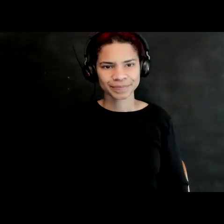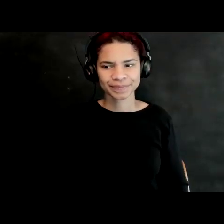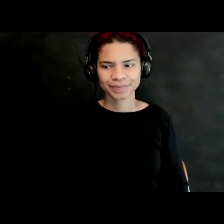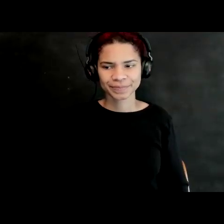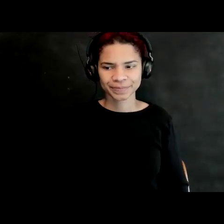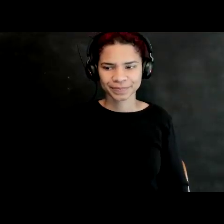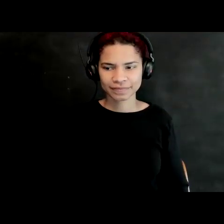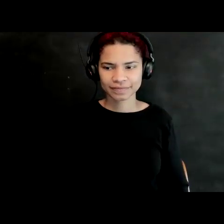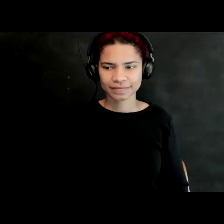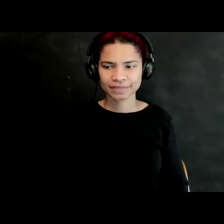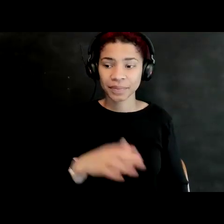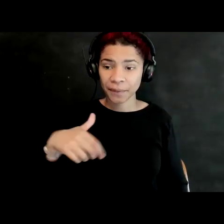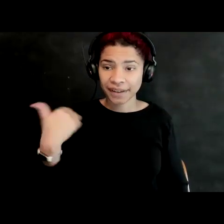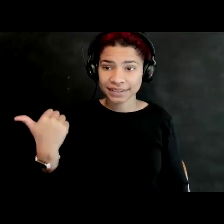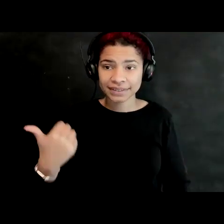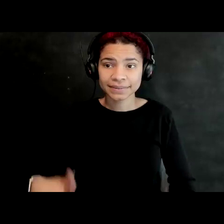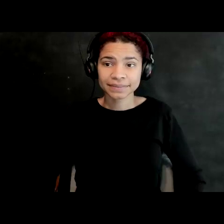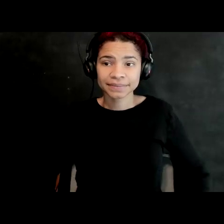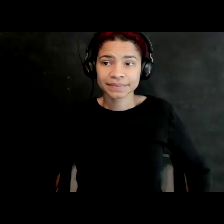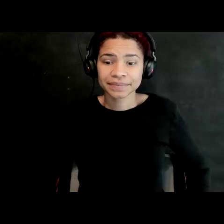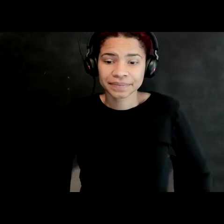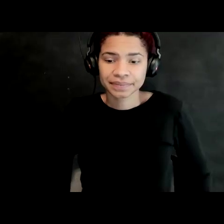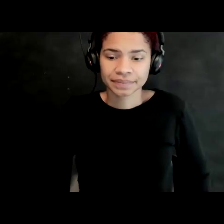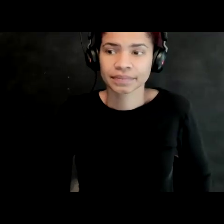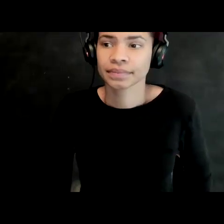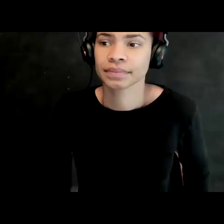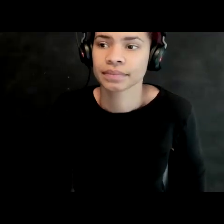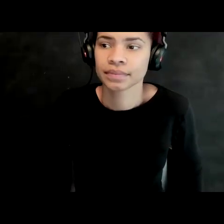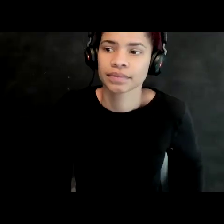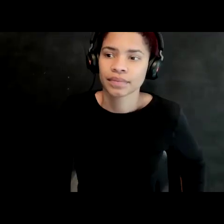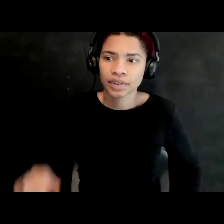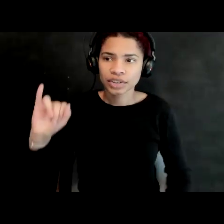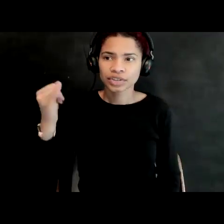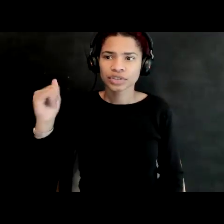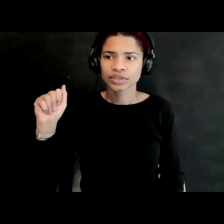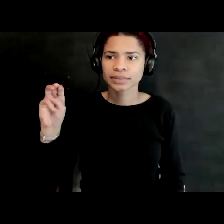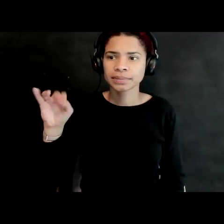Awesome. What else? Who I else? was thinking about